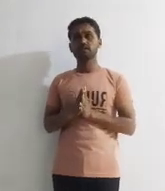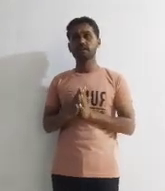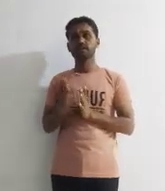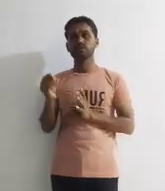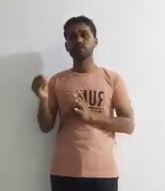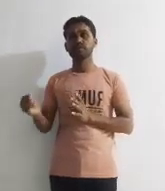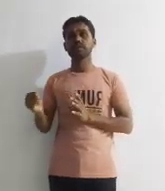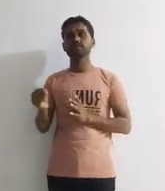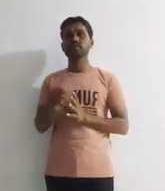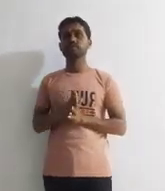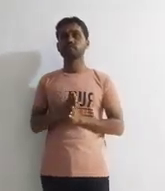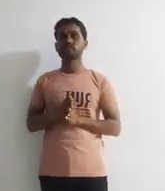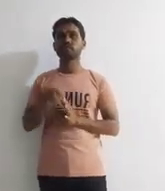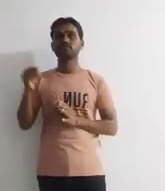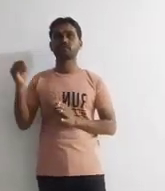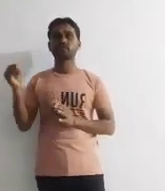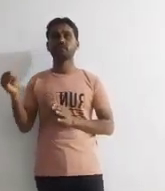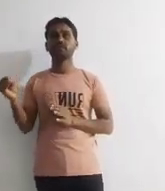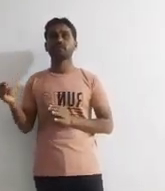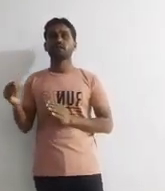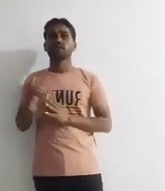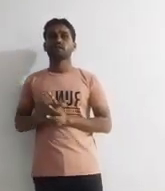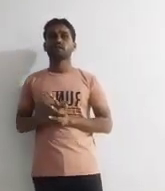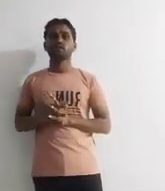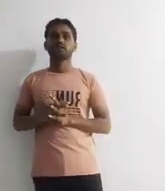any one thread is also some